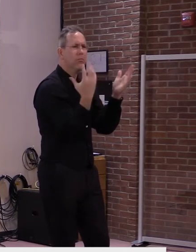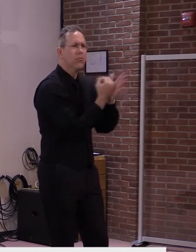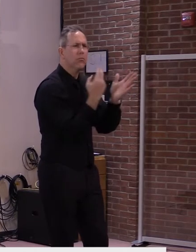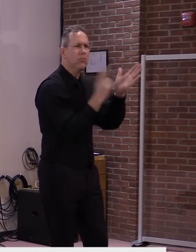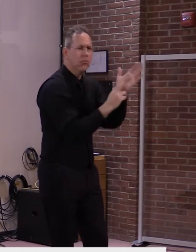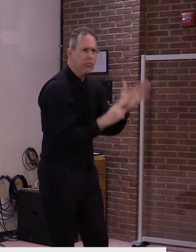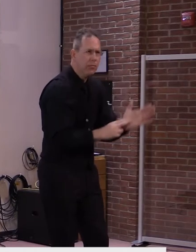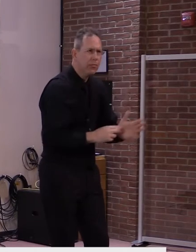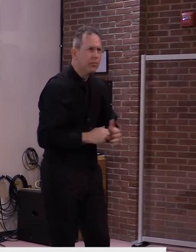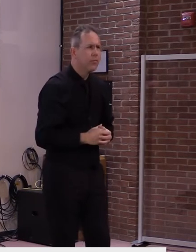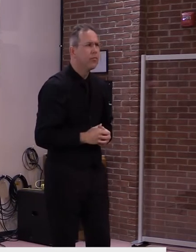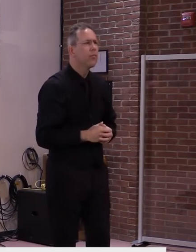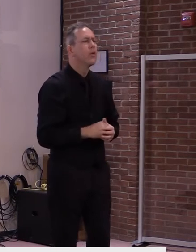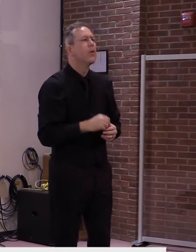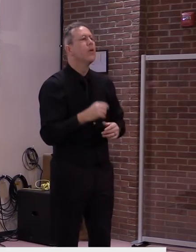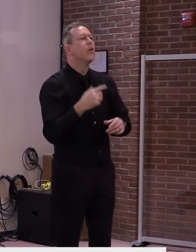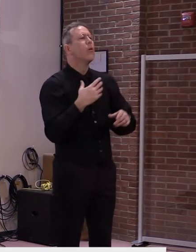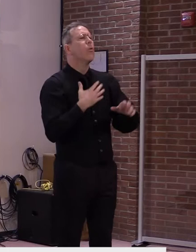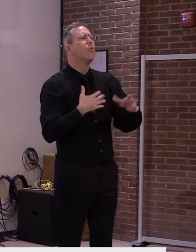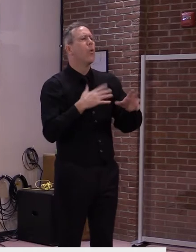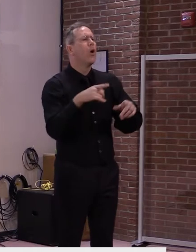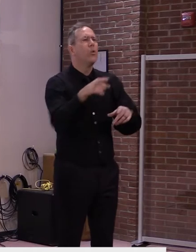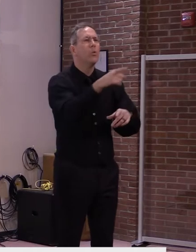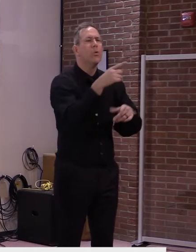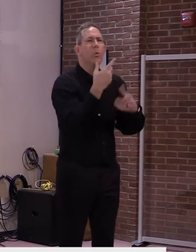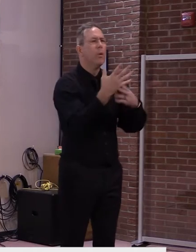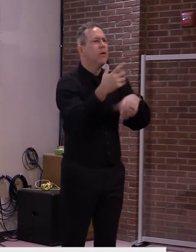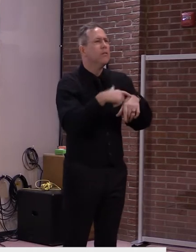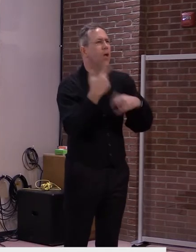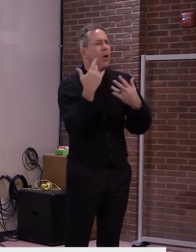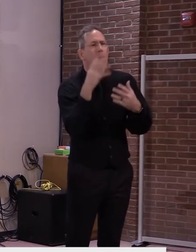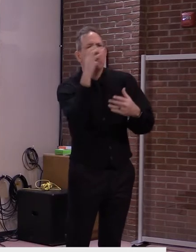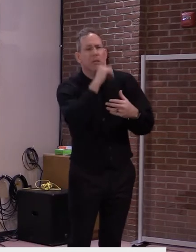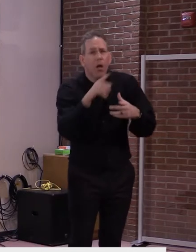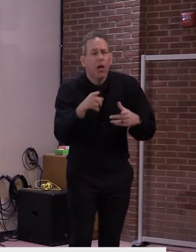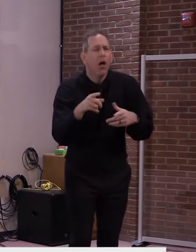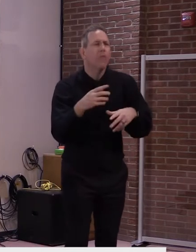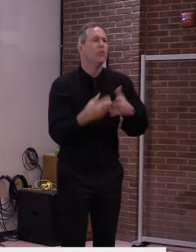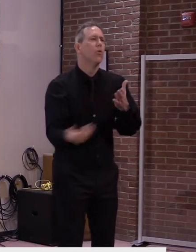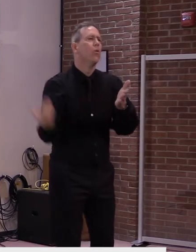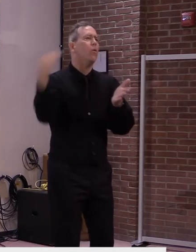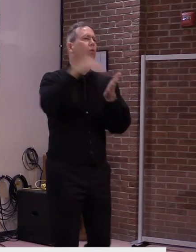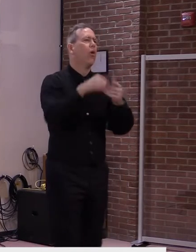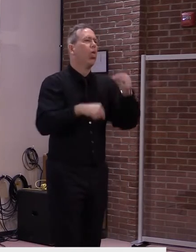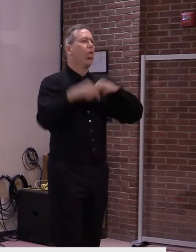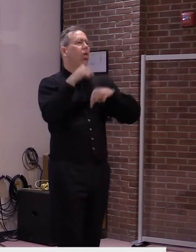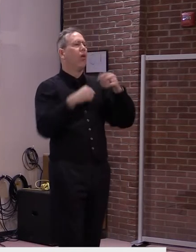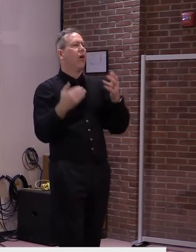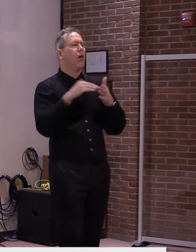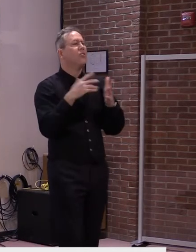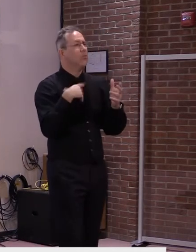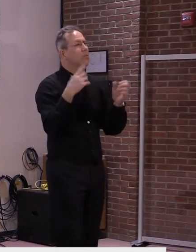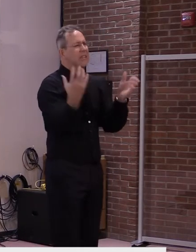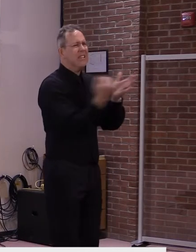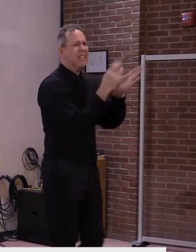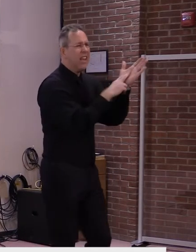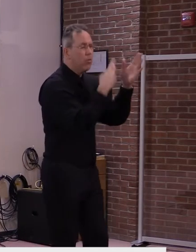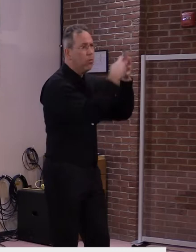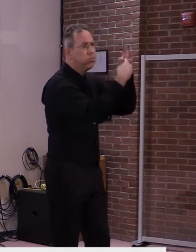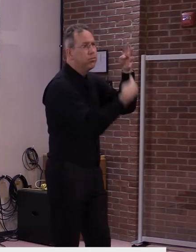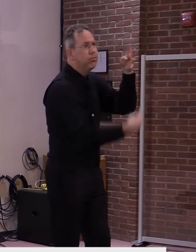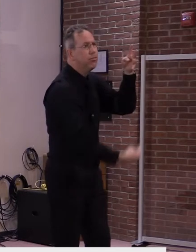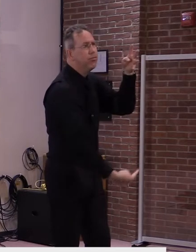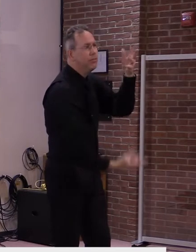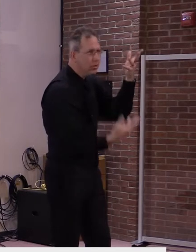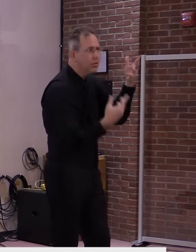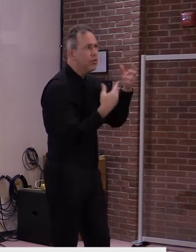wasted doses in this vaccination program. There are lists of people that we maintain who are eligible for